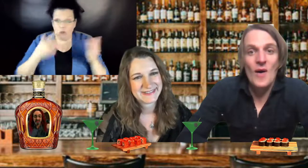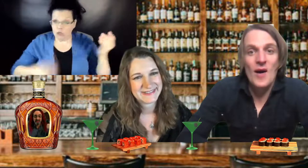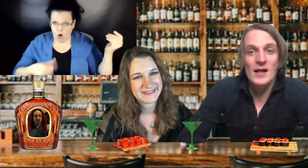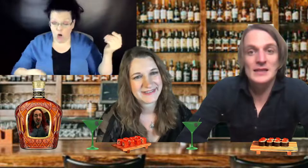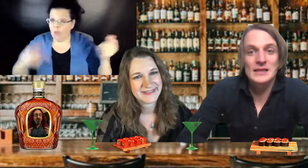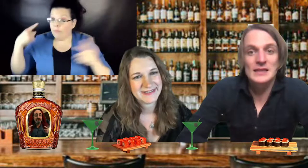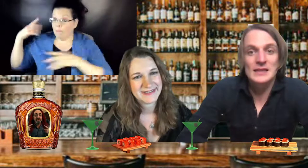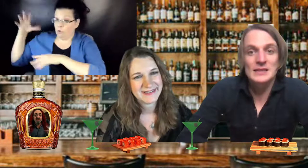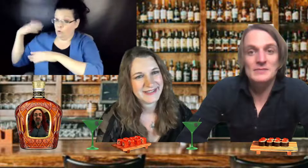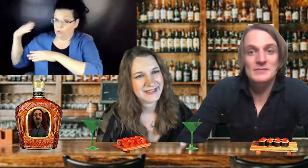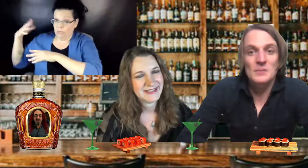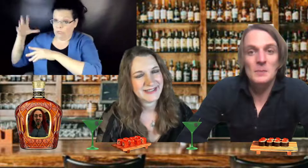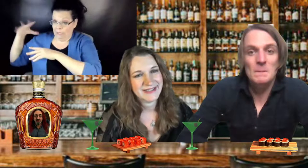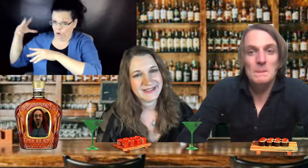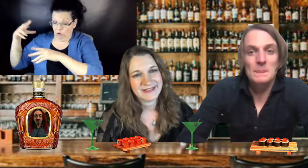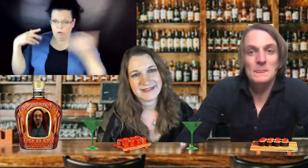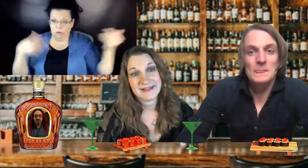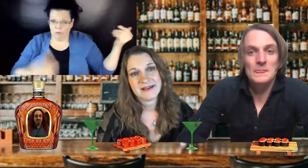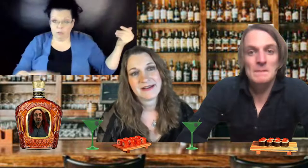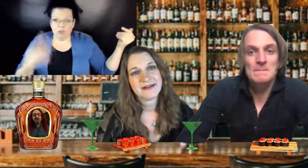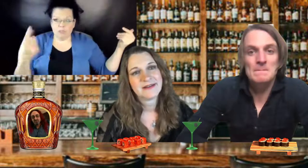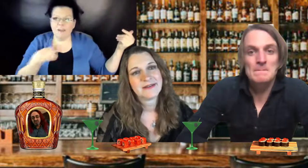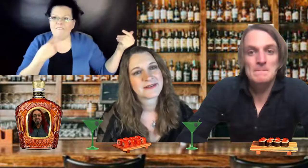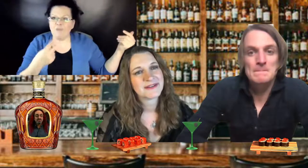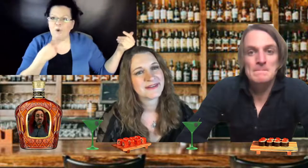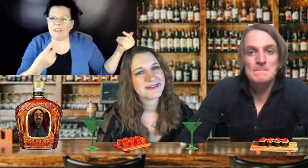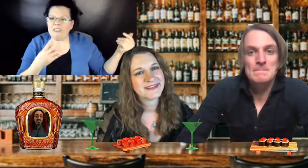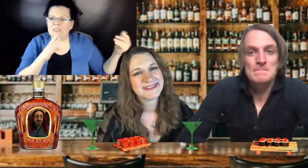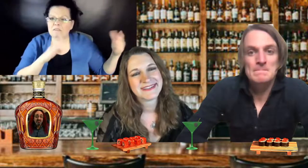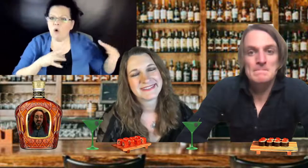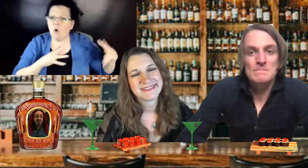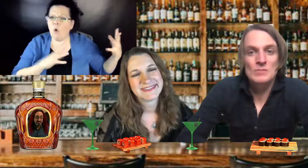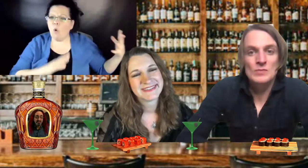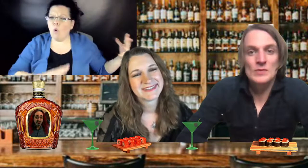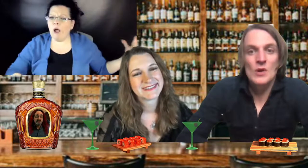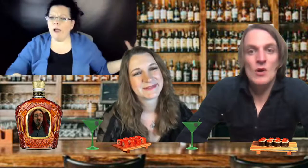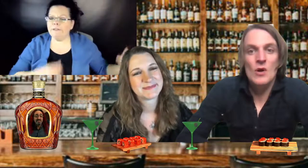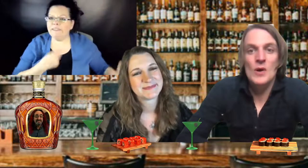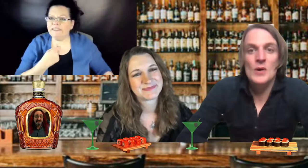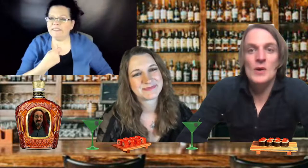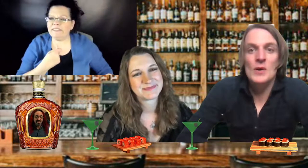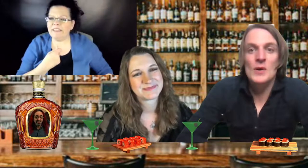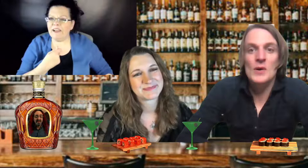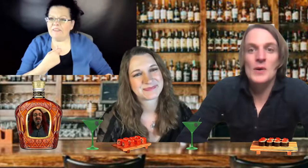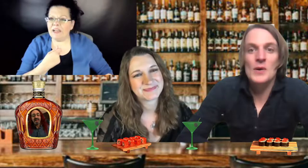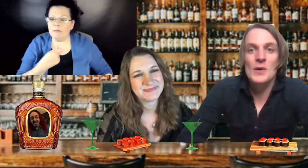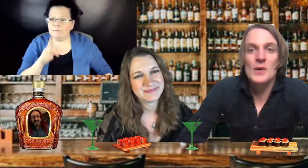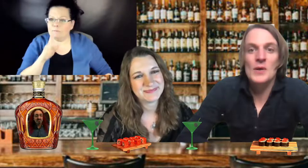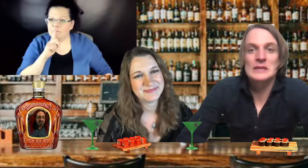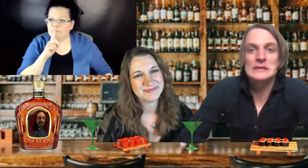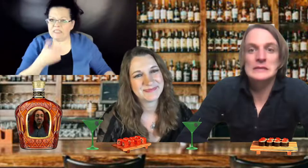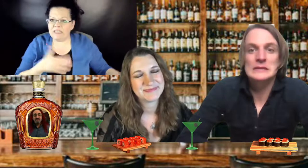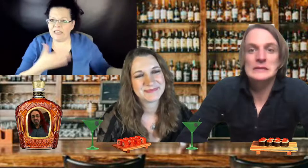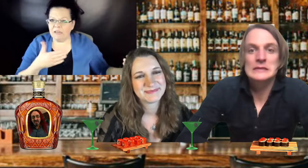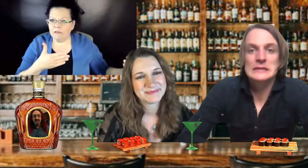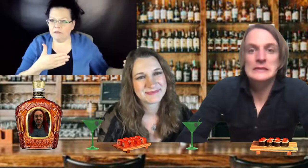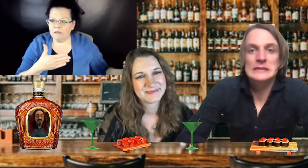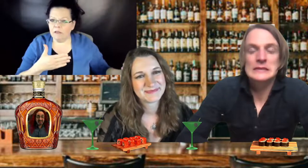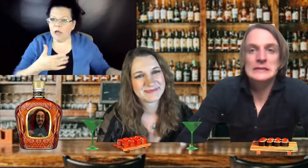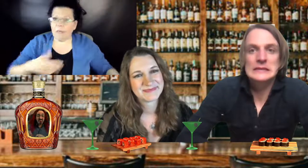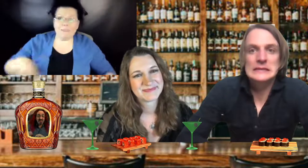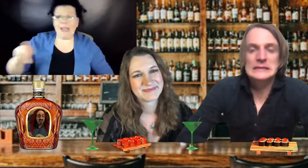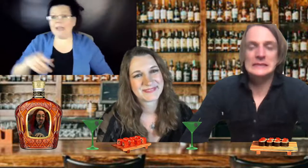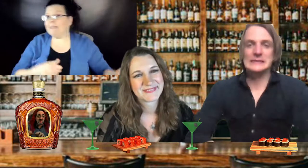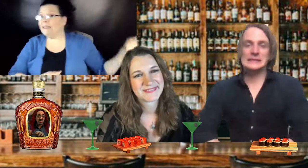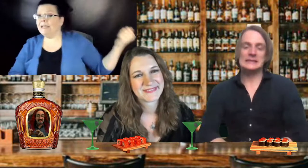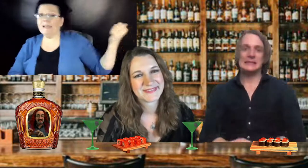was playing. All they could hear was my voice. So they could hear nothing because I wasn't singing and I'm dancing around and